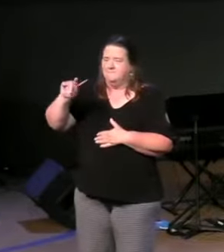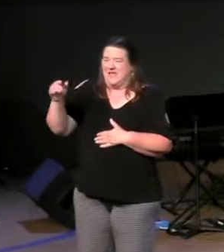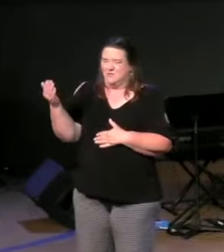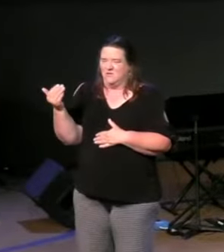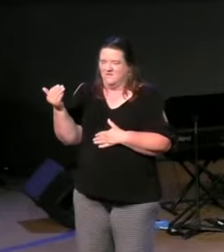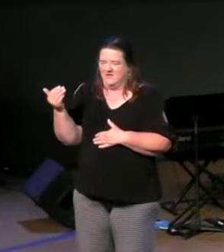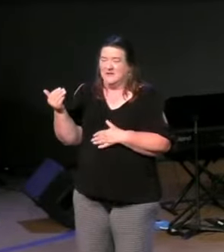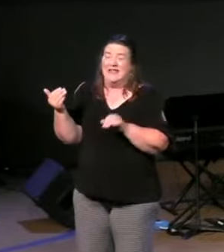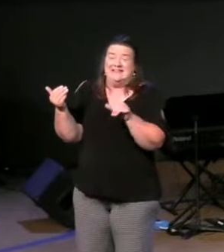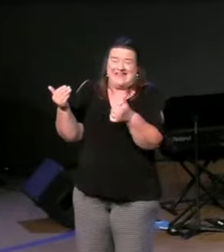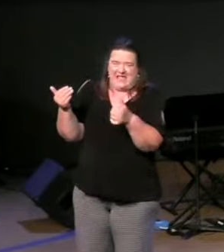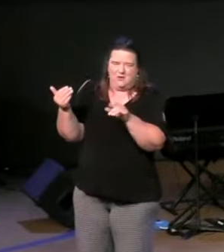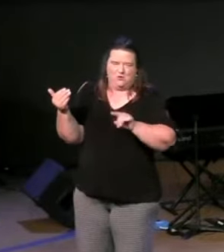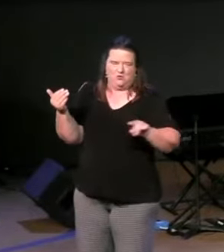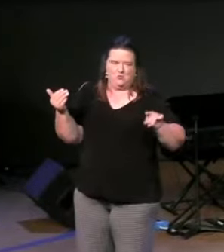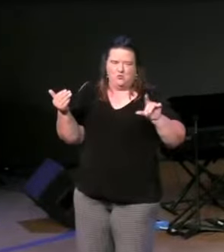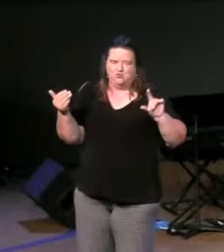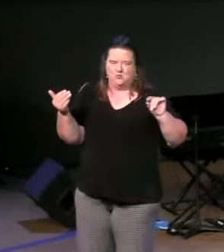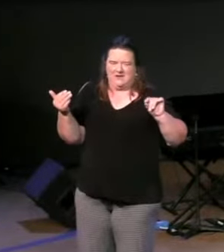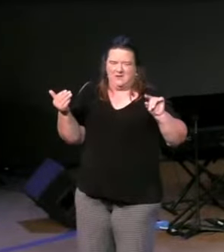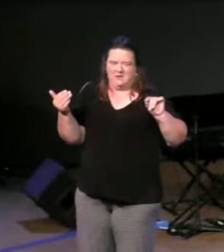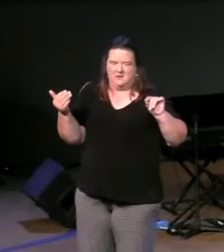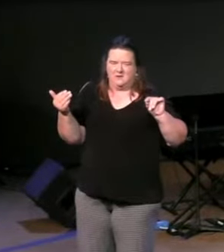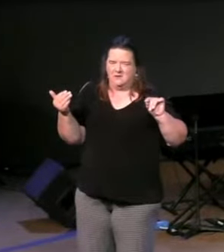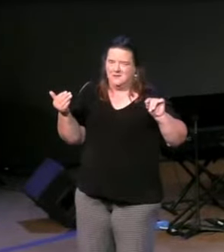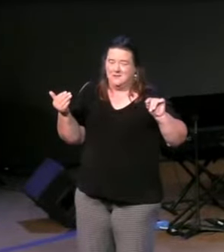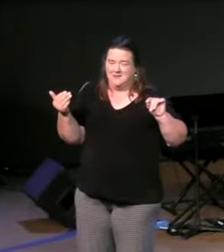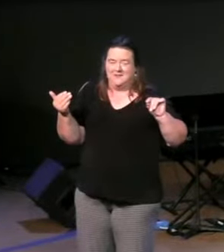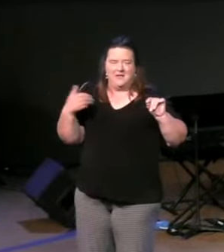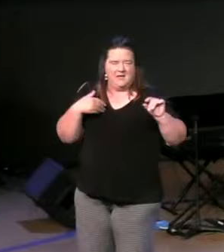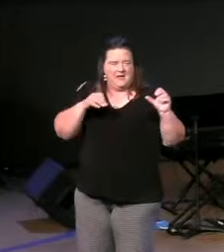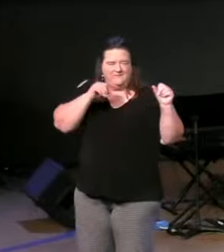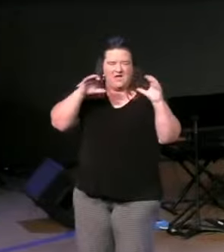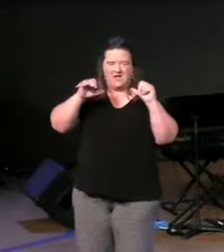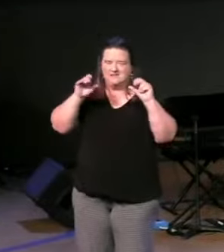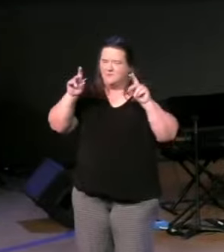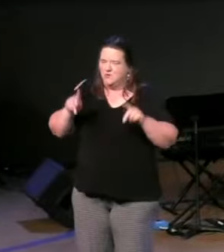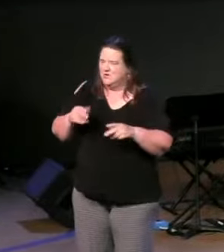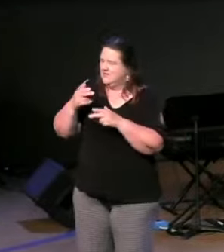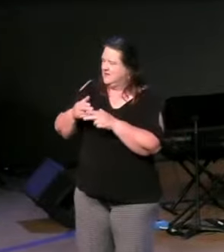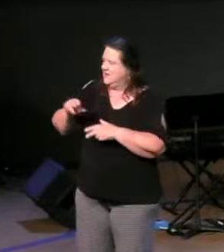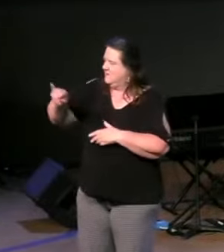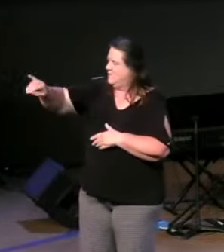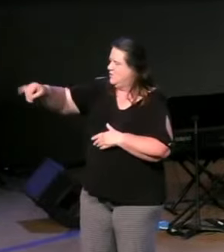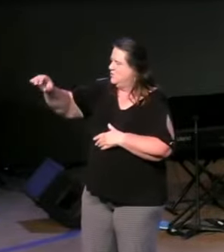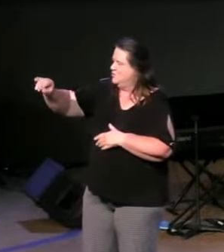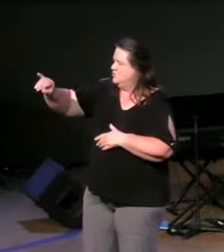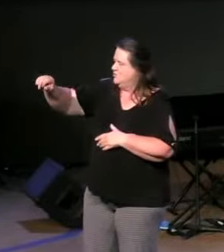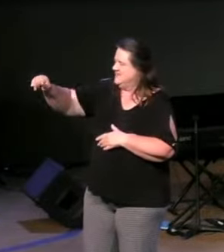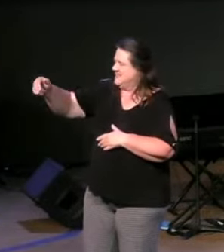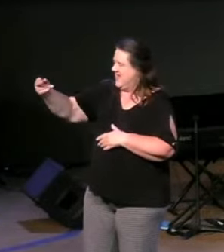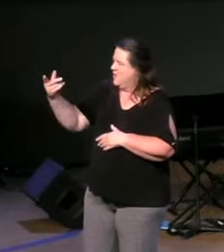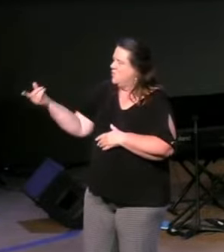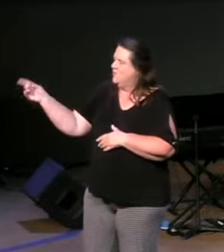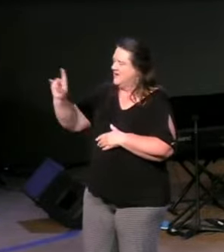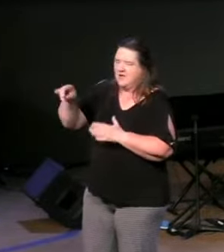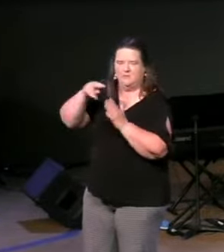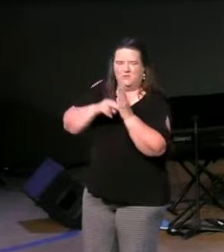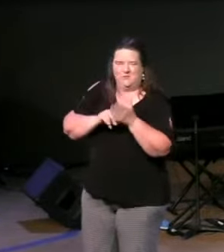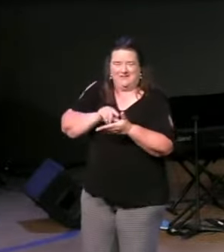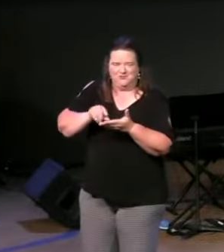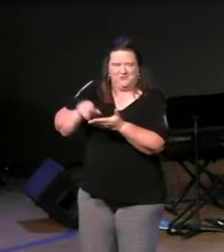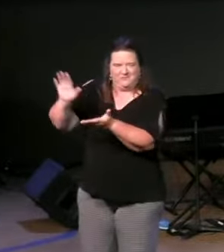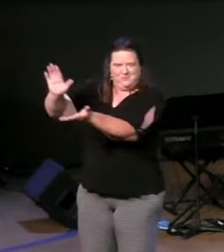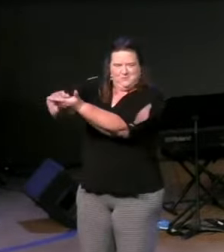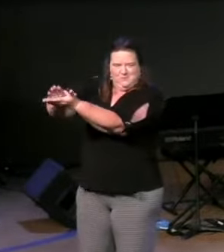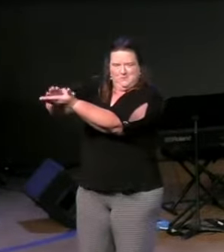15, verse 10 through 20. I have an awesome person named Josiah to come up and read the scripture for me. Can we give him a little